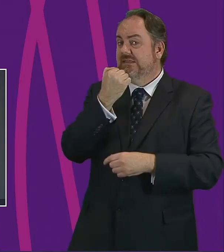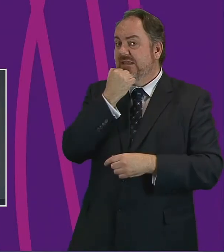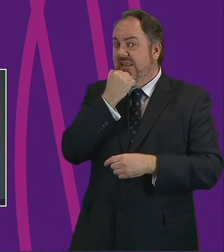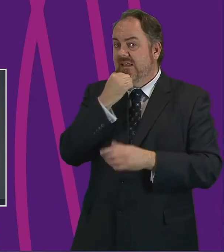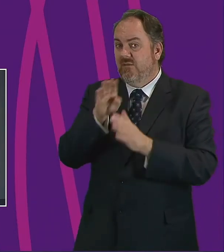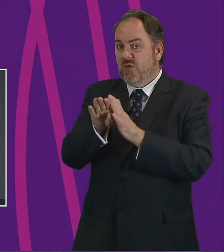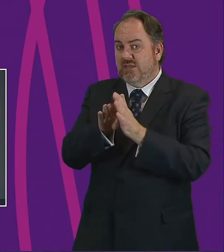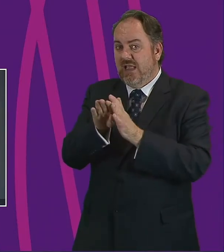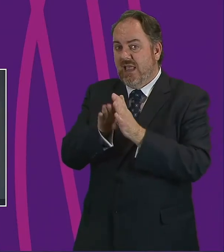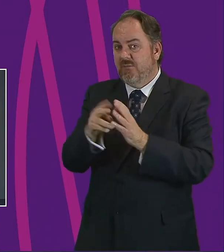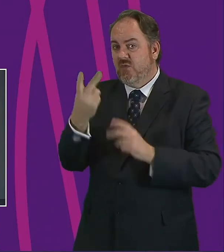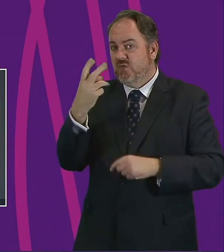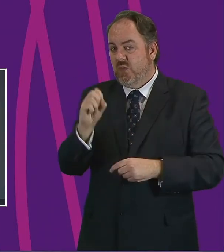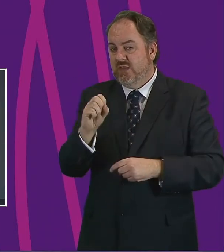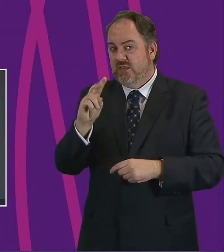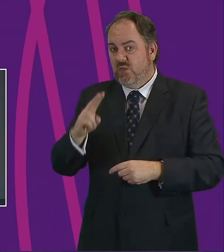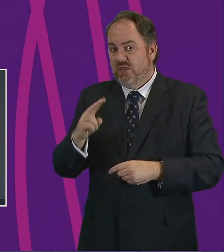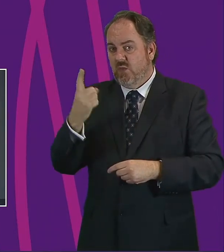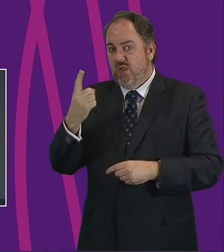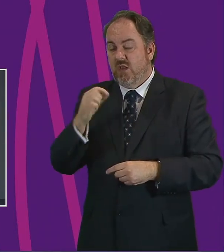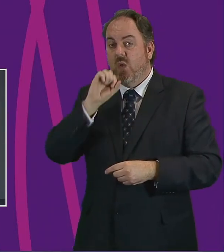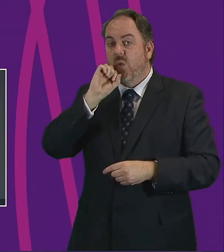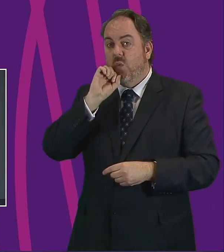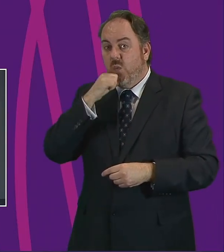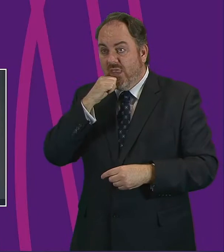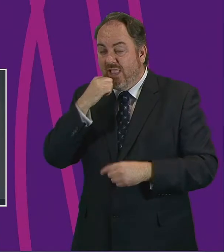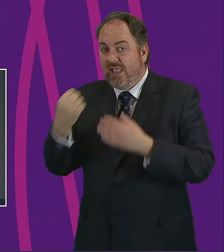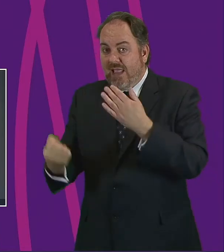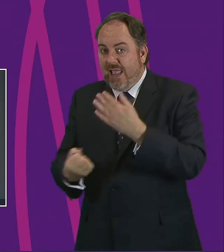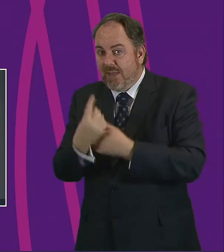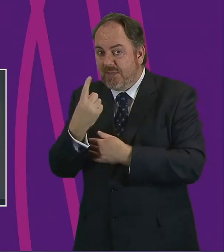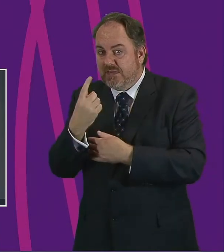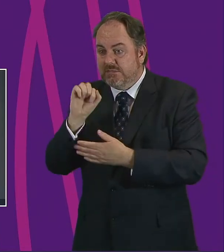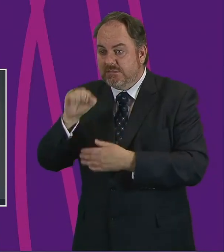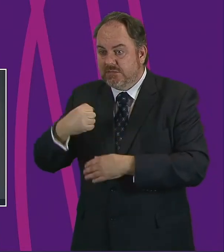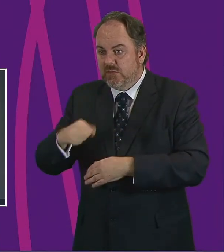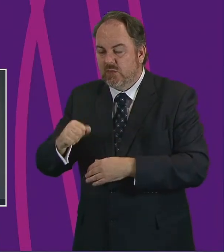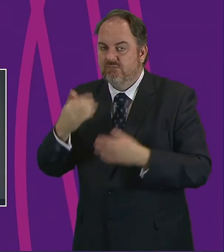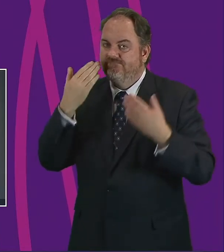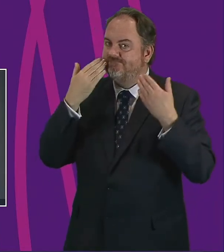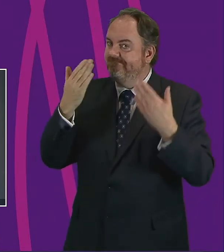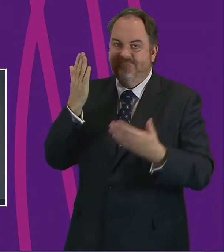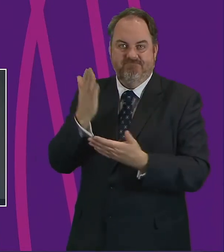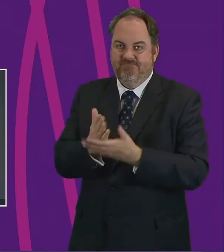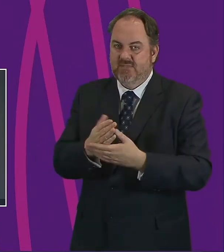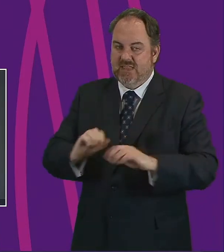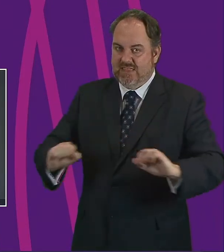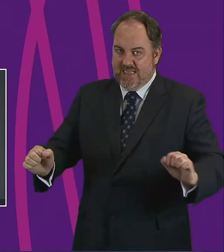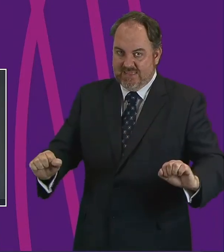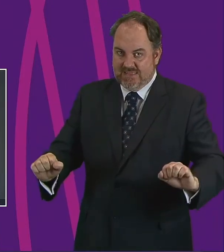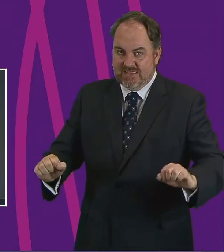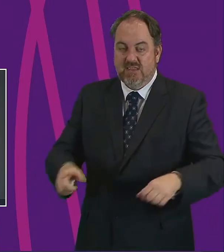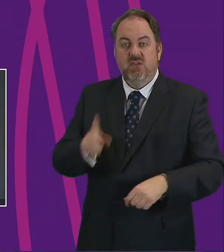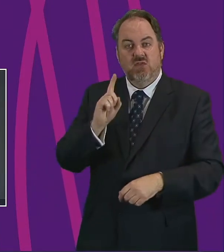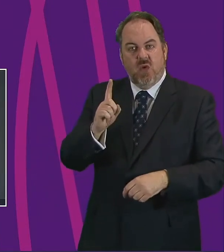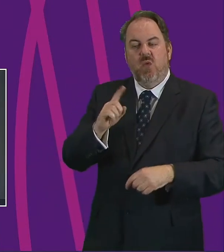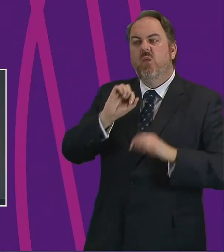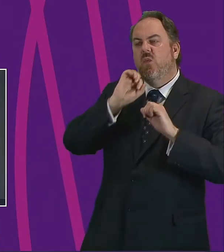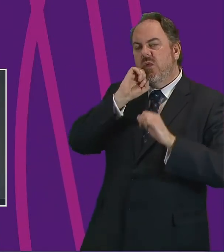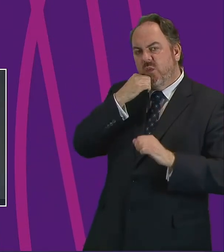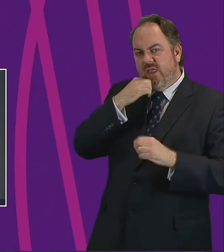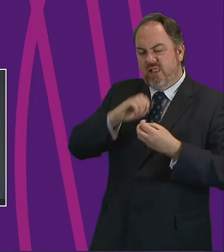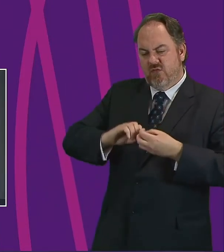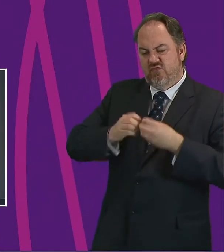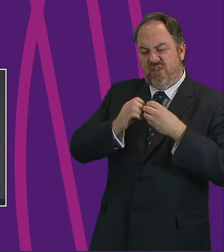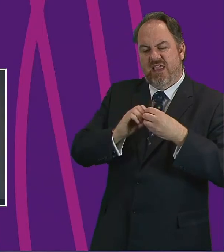certain that it will be able to take its course. So the SQA will take forward and deliver guidance to schools on the